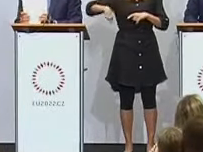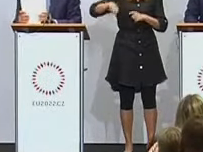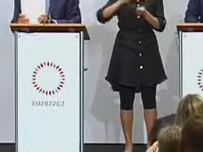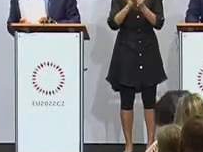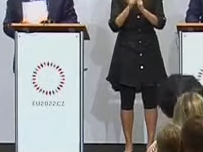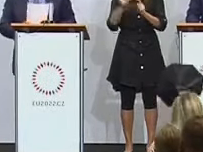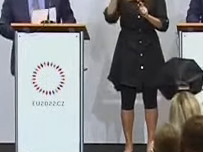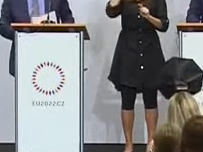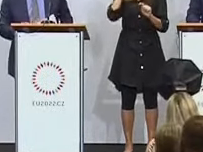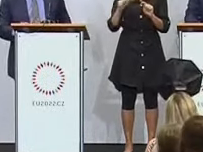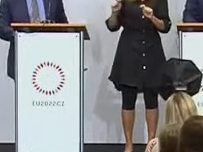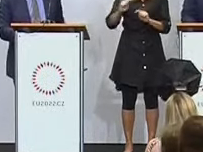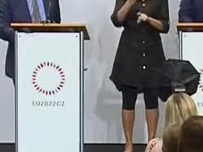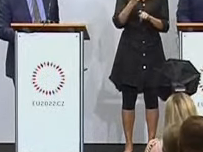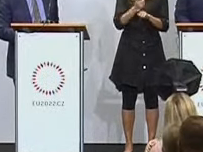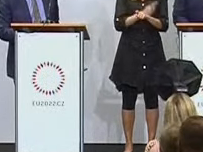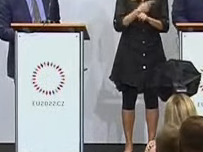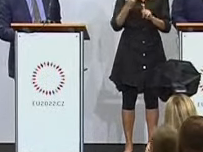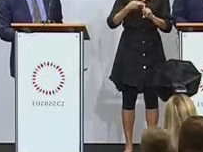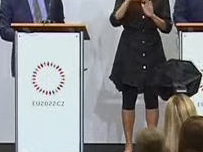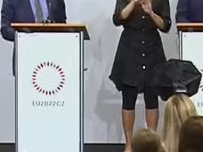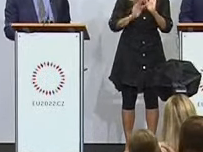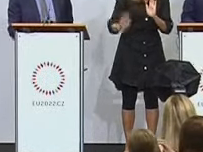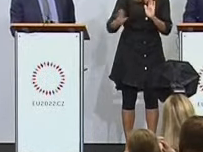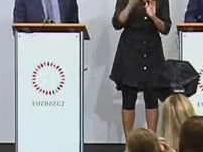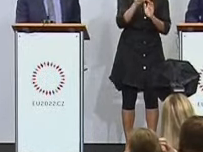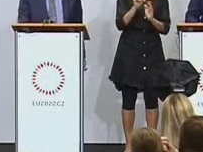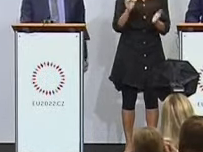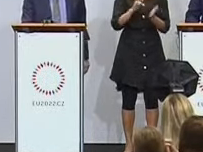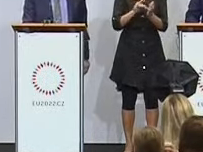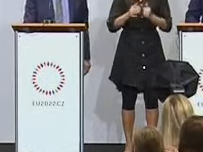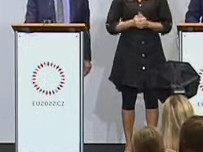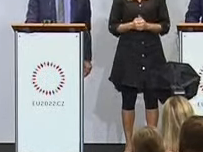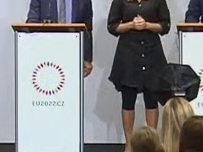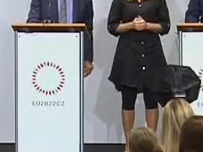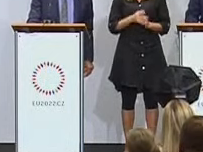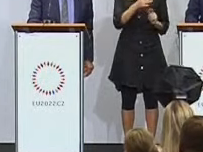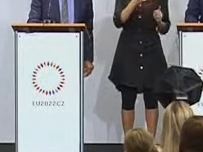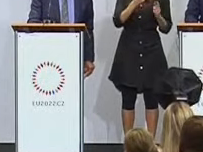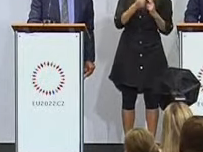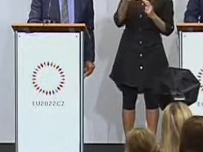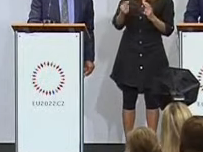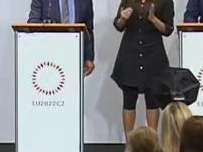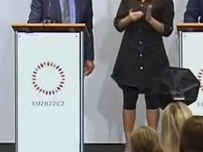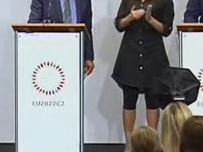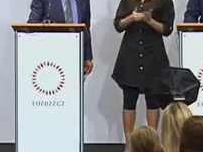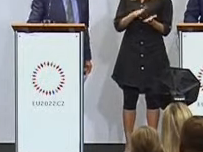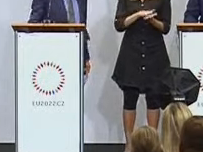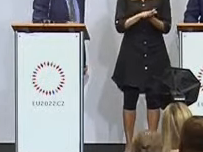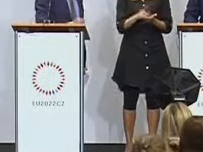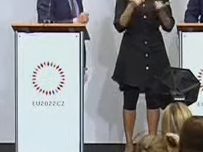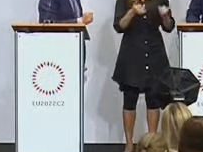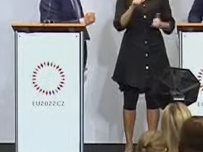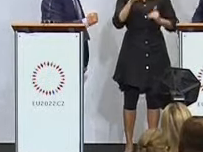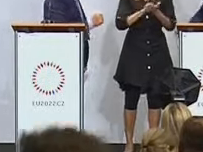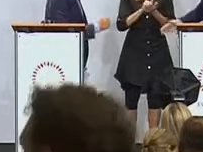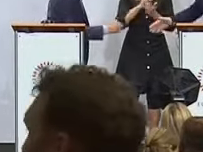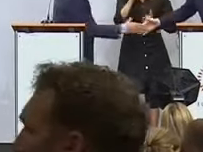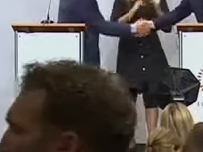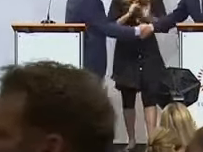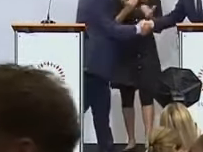Okay, so this concludes the press conference. Thank you very much for coming. Sorry for the rush, and a big thanks to the Czech presidency. See you soon. Bye. Thank you very